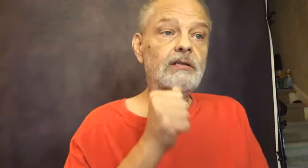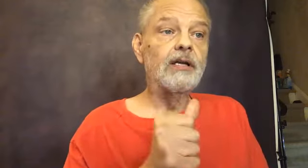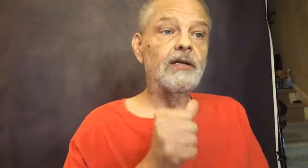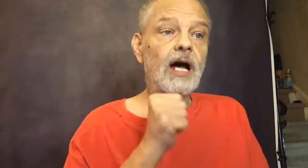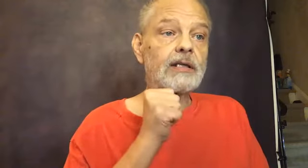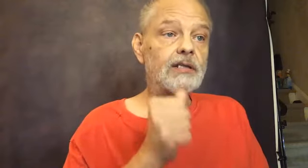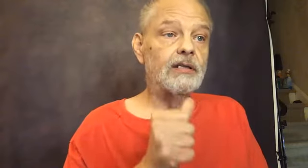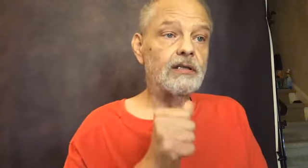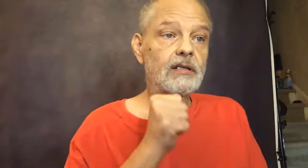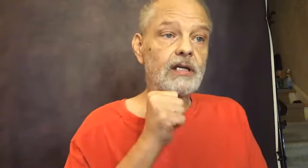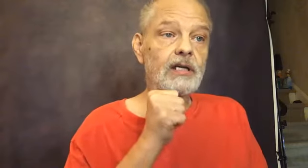not,